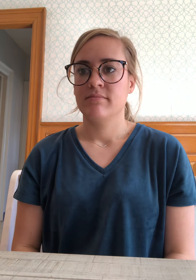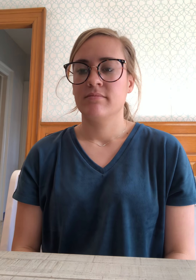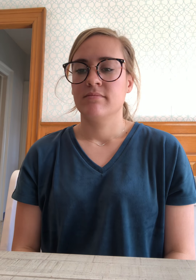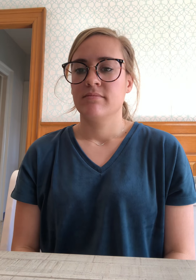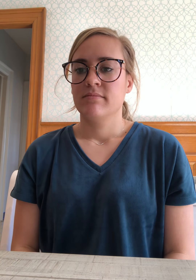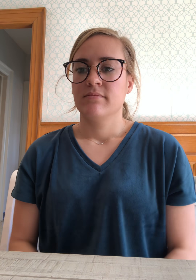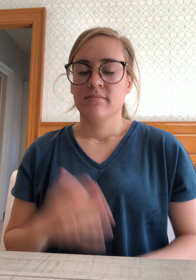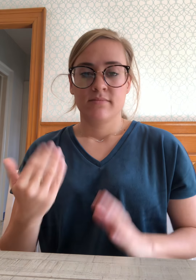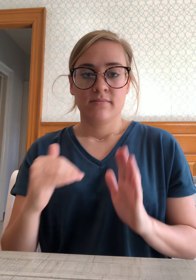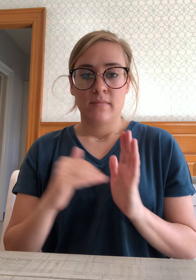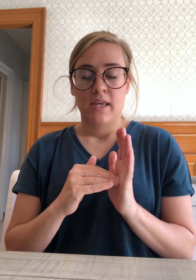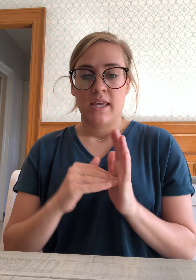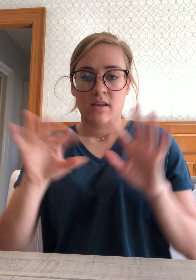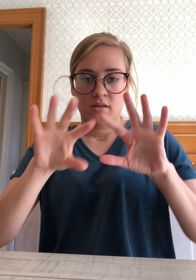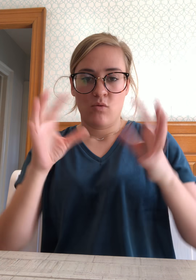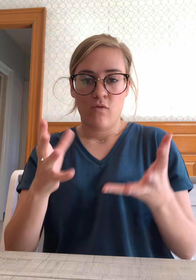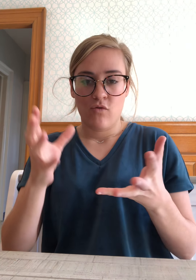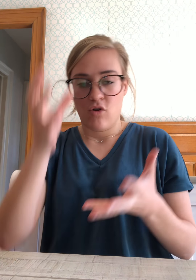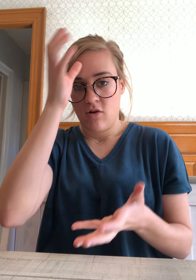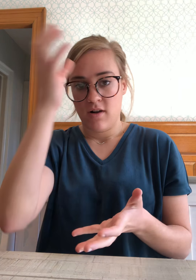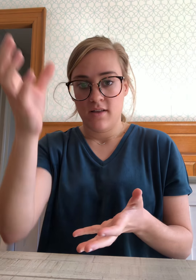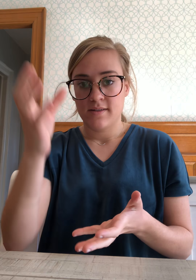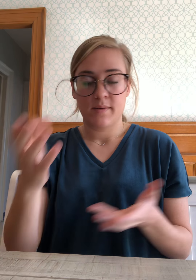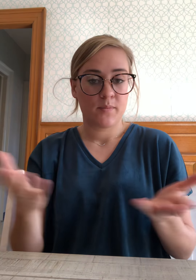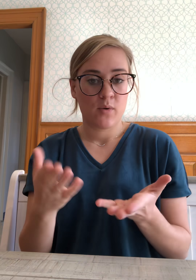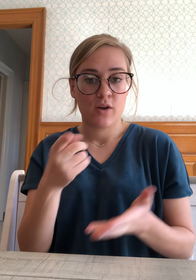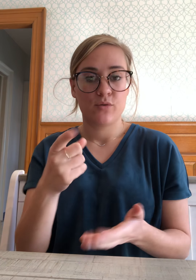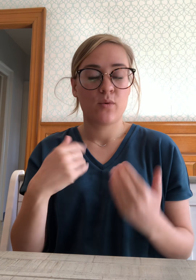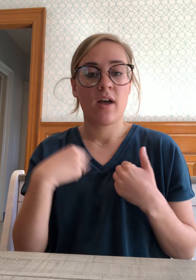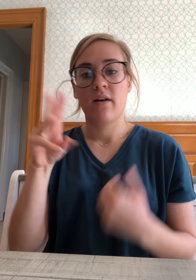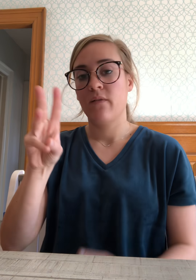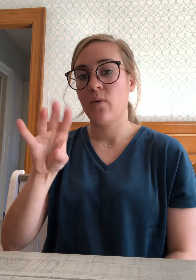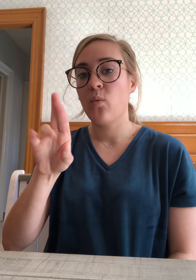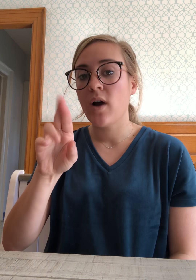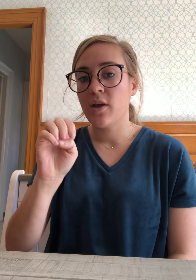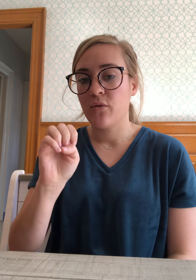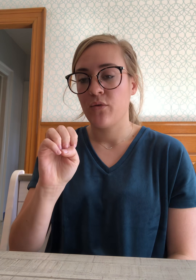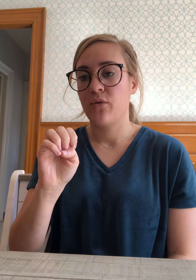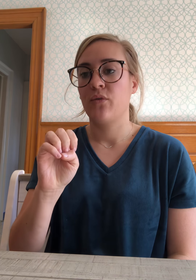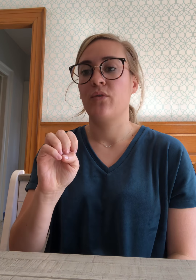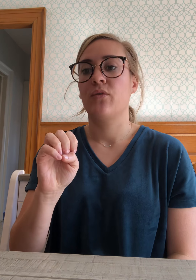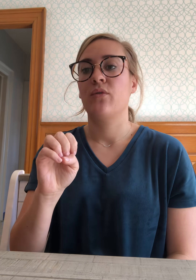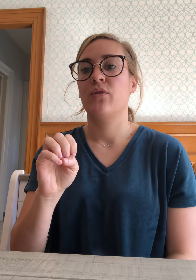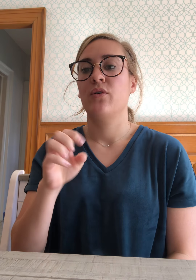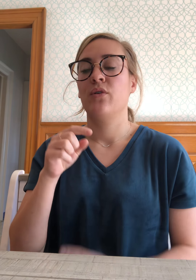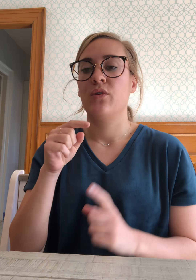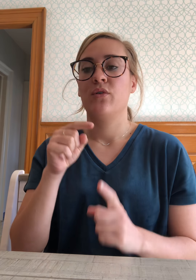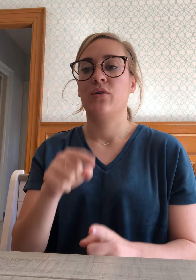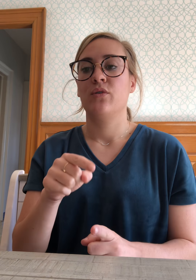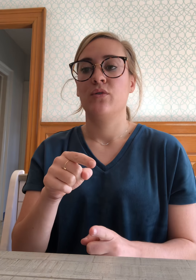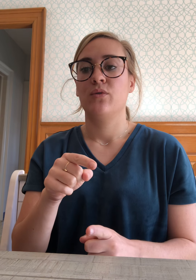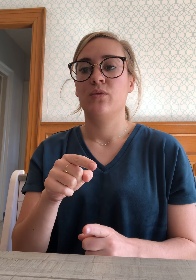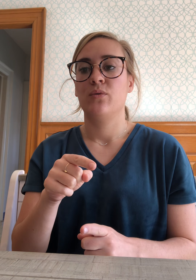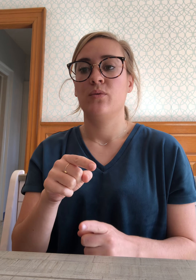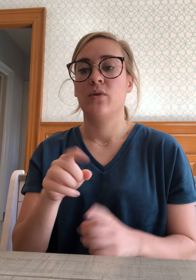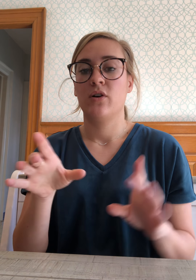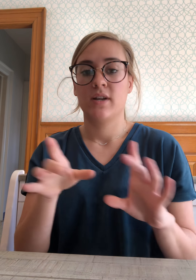the overall concept, you have a wire that you're attaching into the